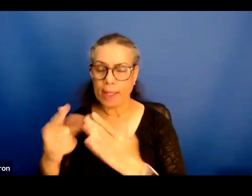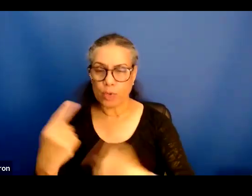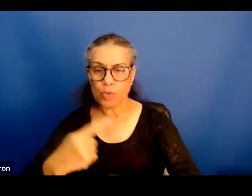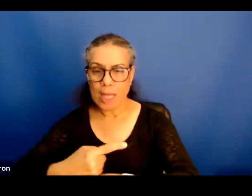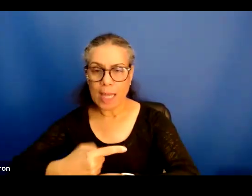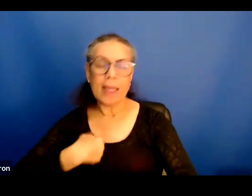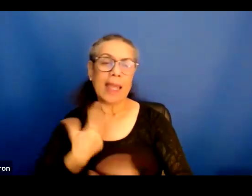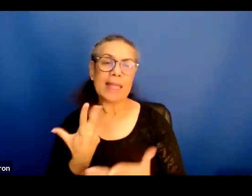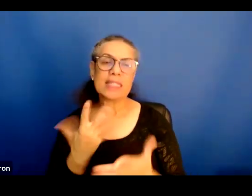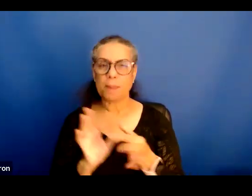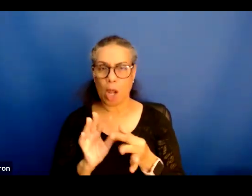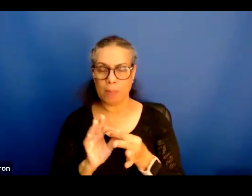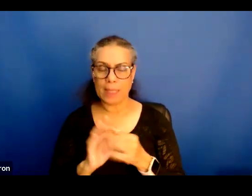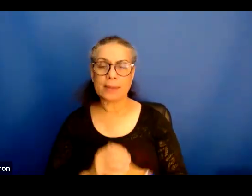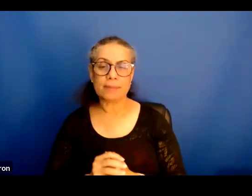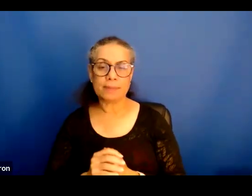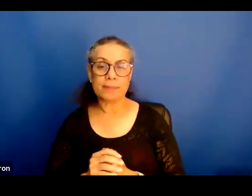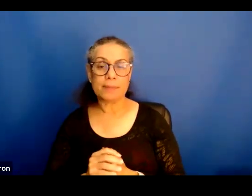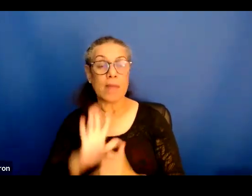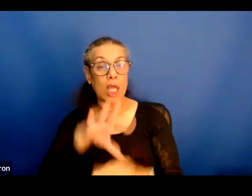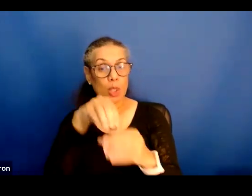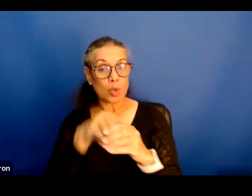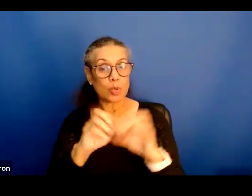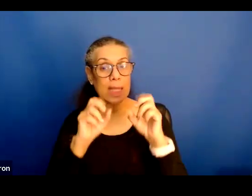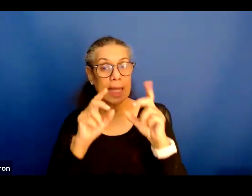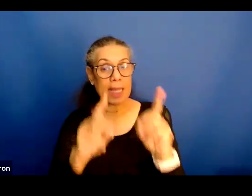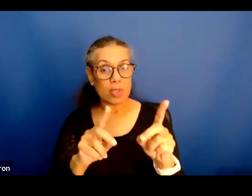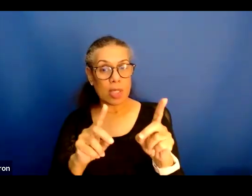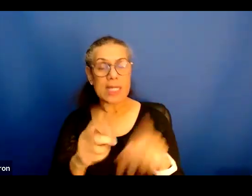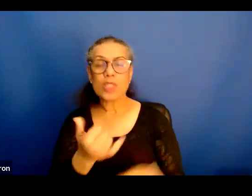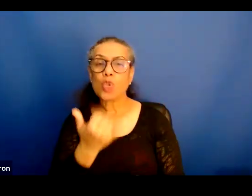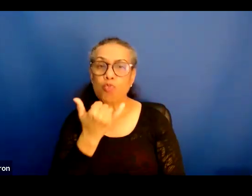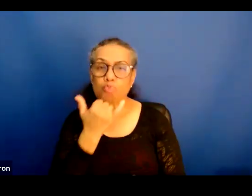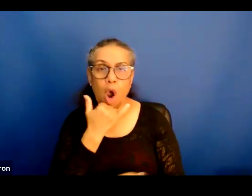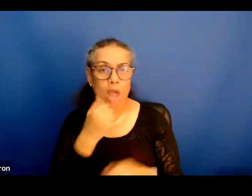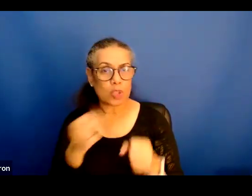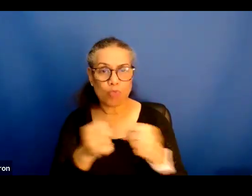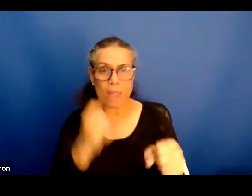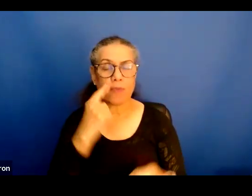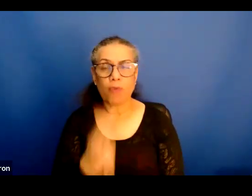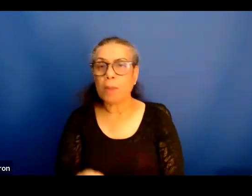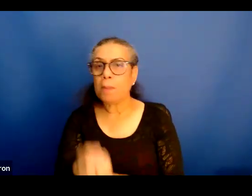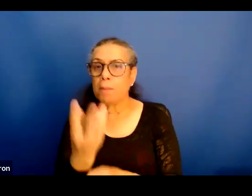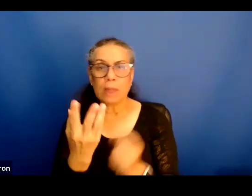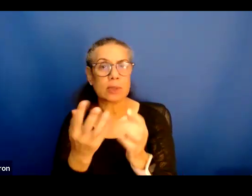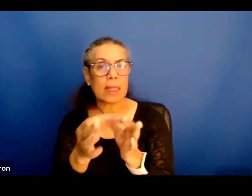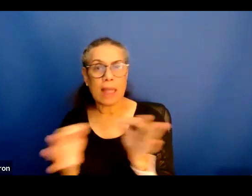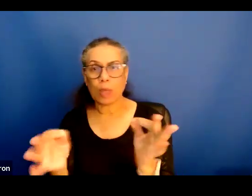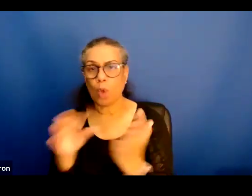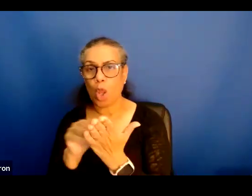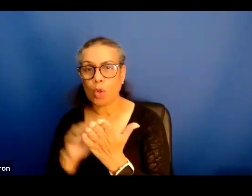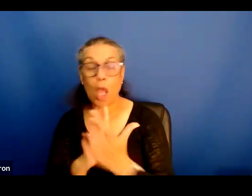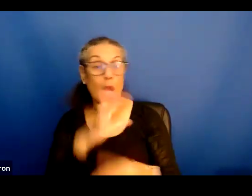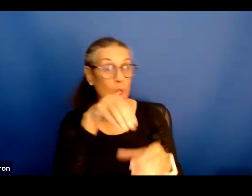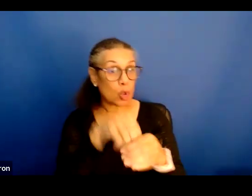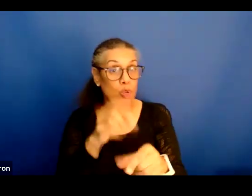some initial comments. Inclusive education is the wrong strategy for multilingual learners. Inclusion